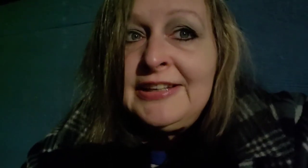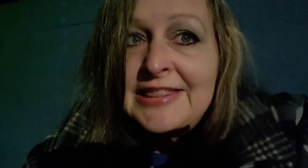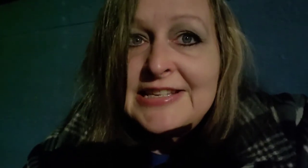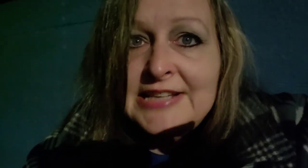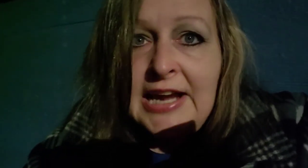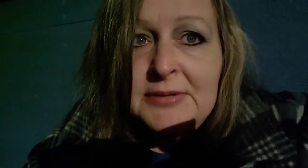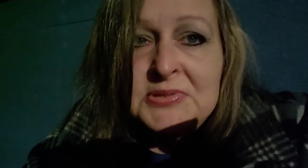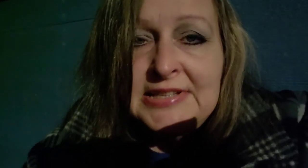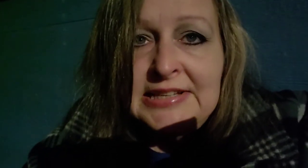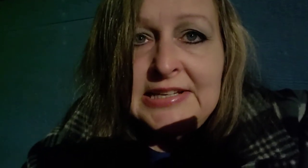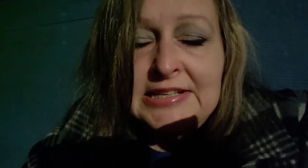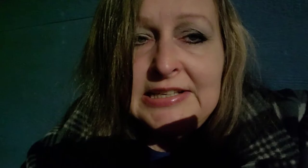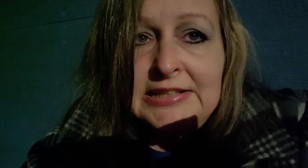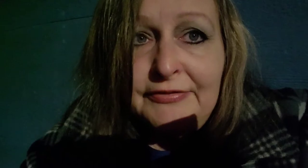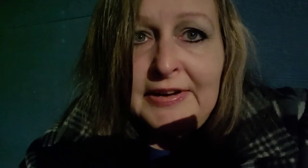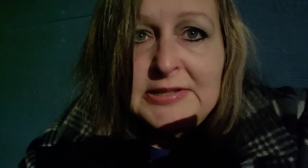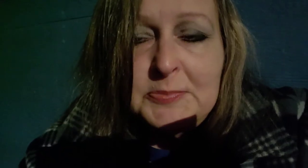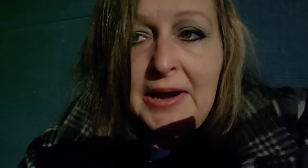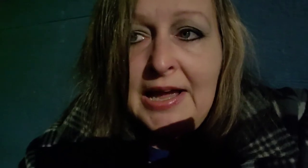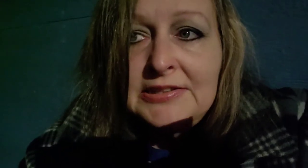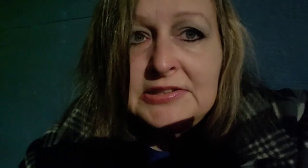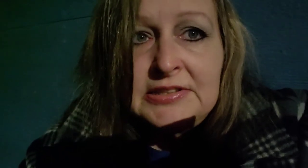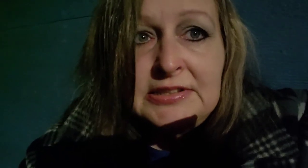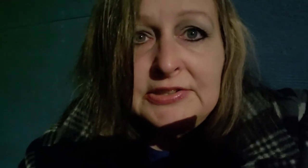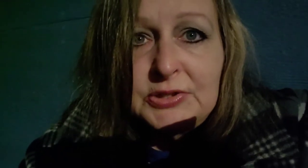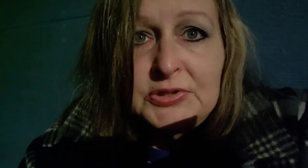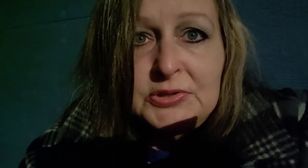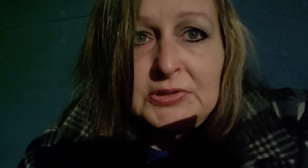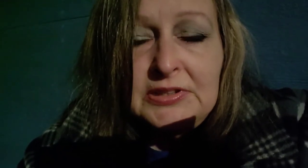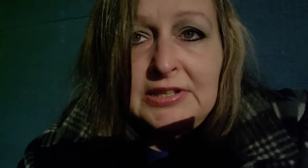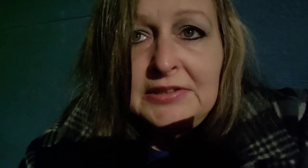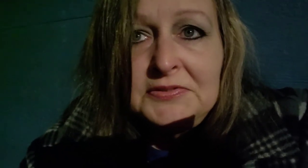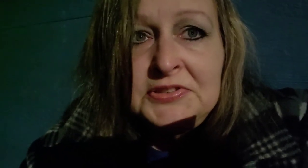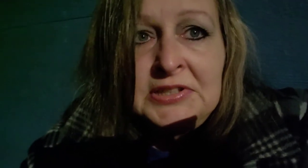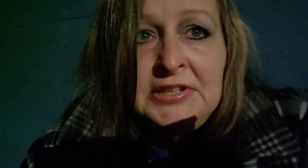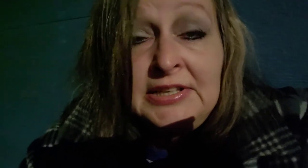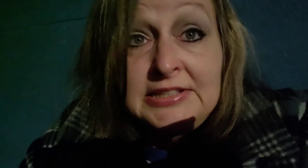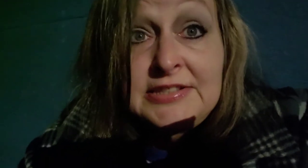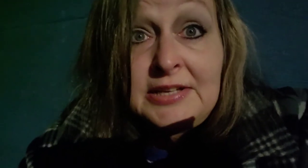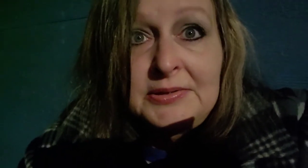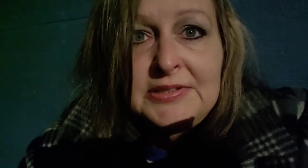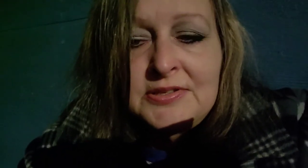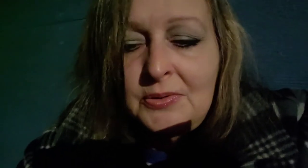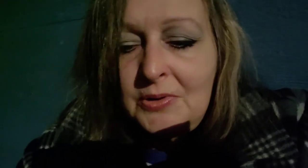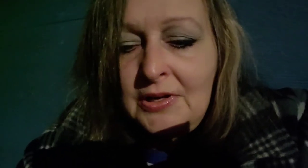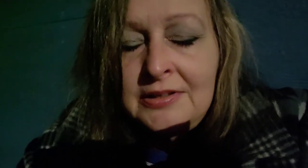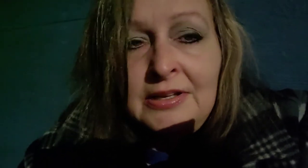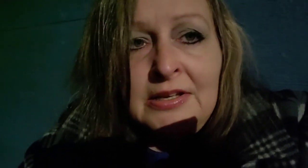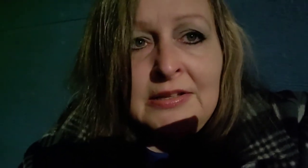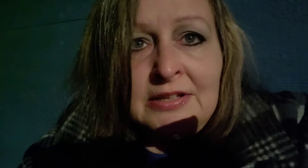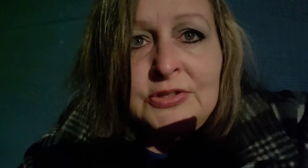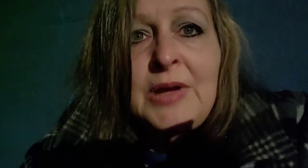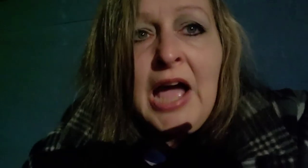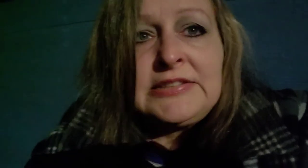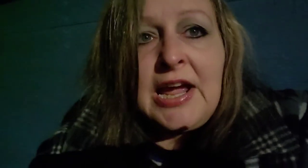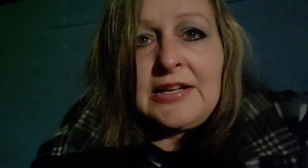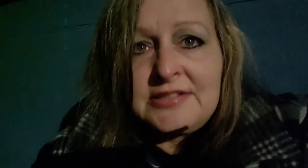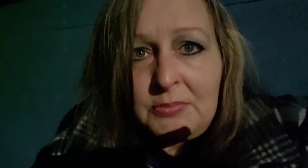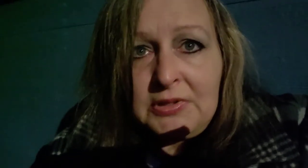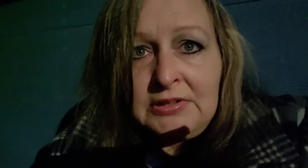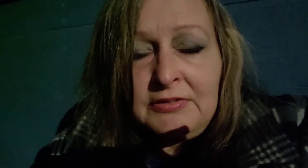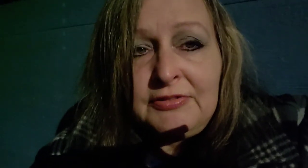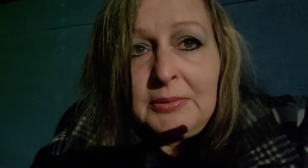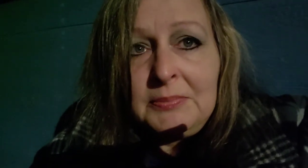of these items that they need, the face mask, the surgical gloves, etc. and so on, that you